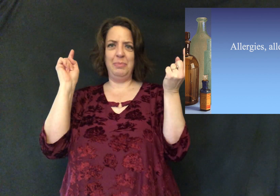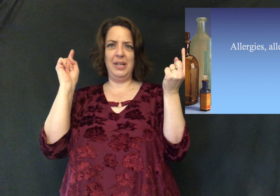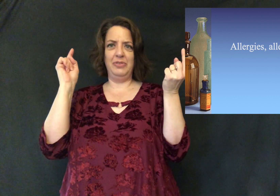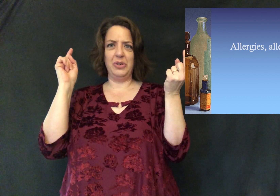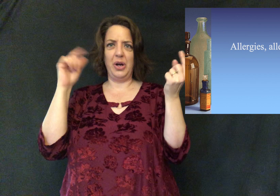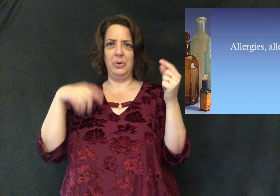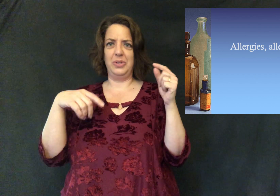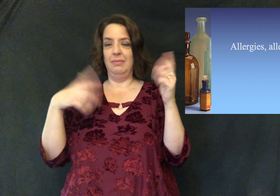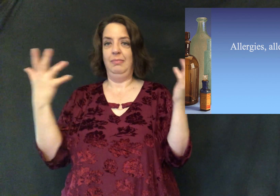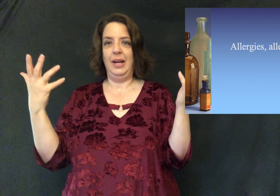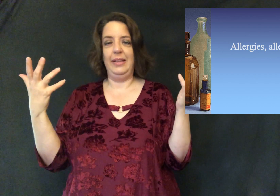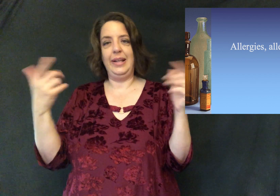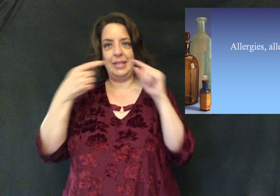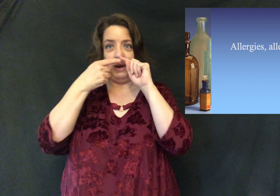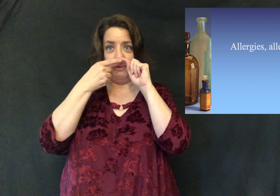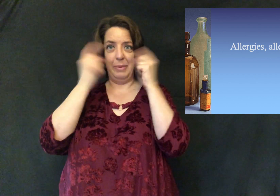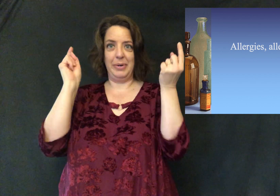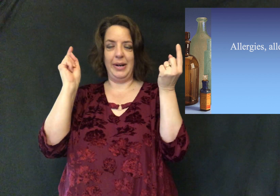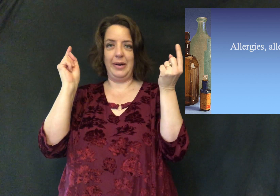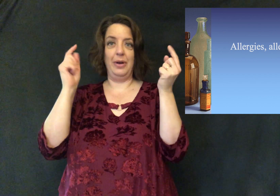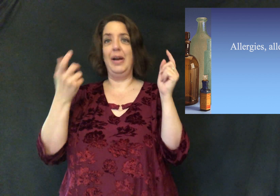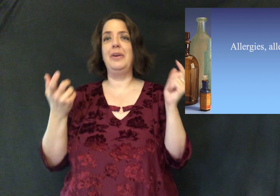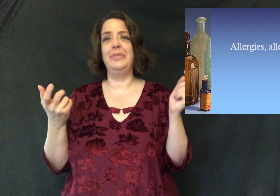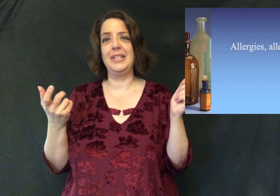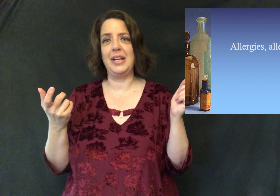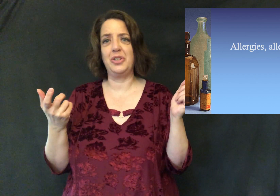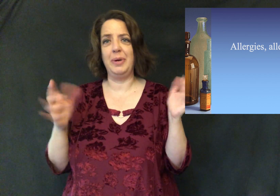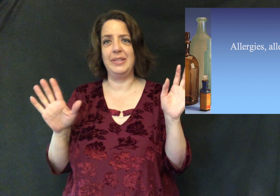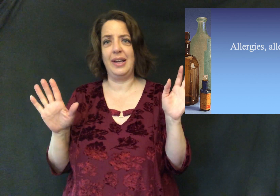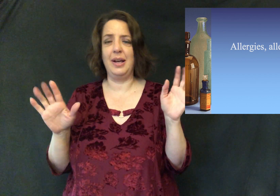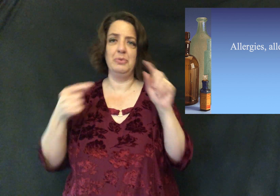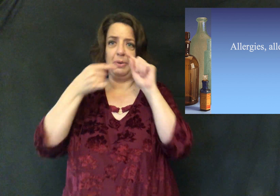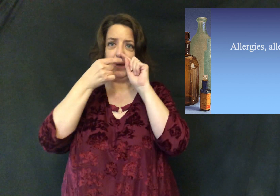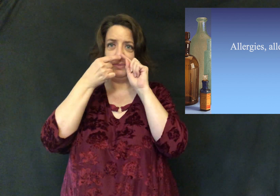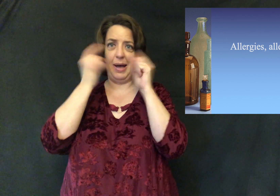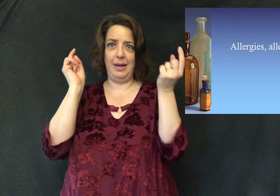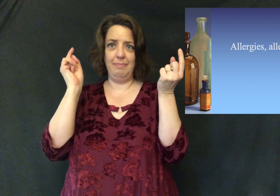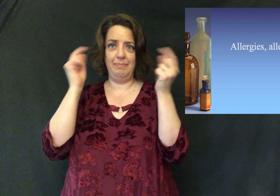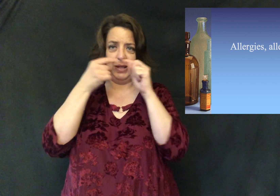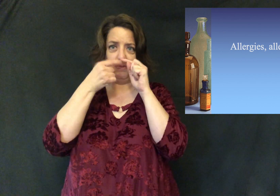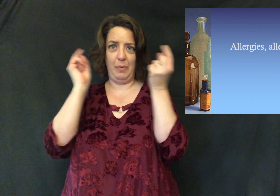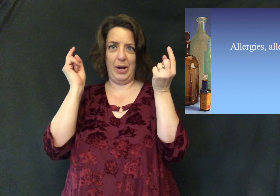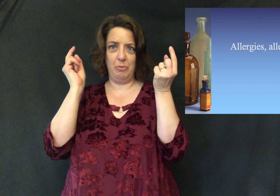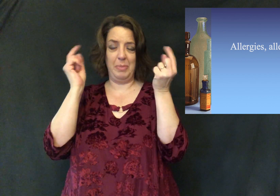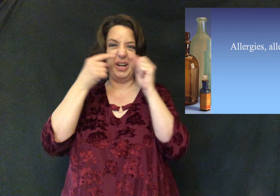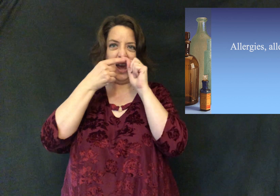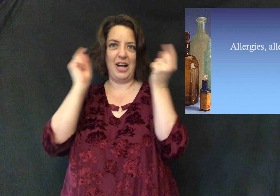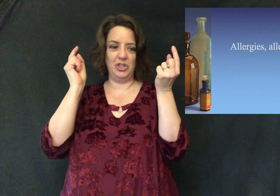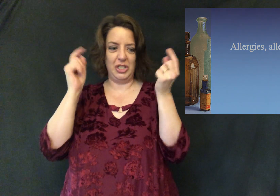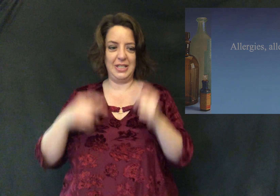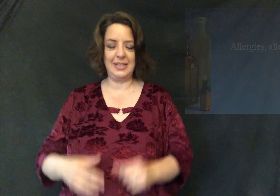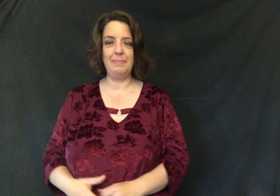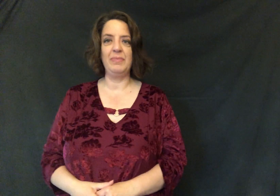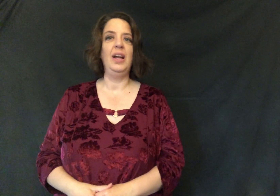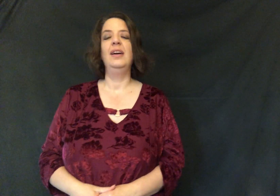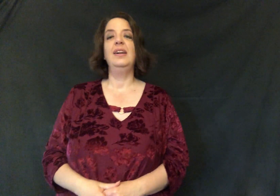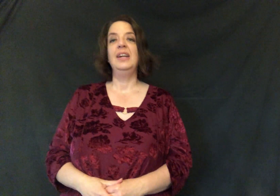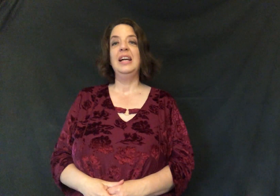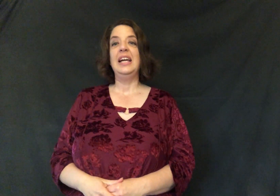of your nose. That's how I remember it. I don't know if that's actually where the sign comes from. That's my way to remember it. Allergies.